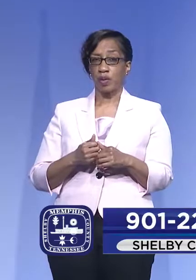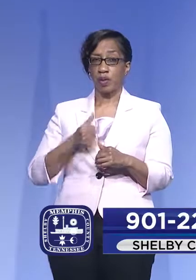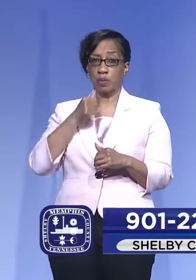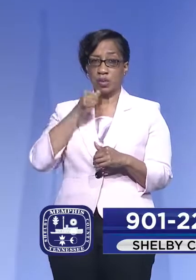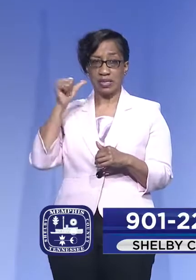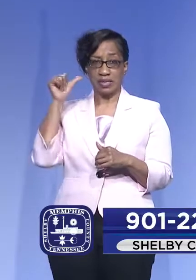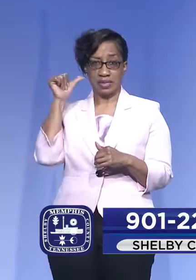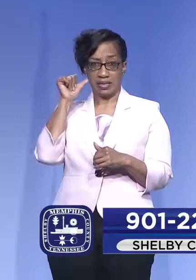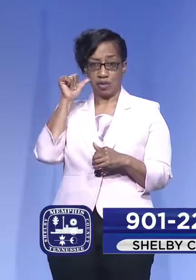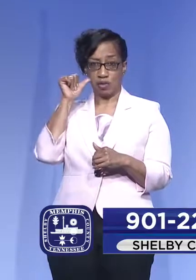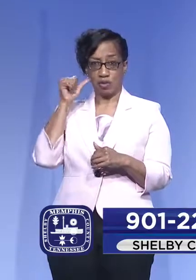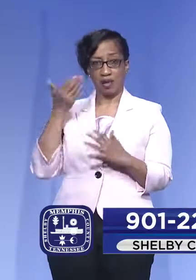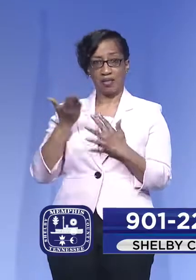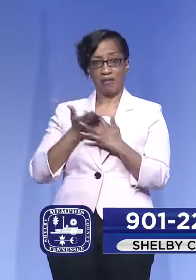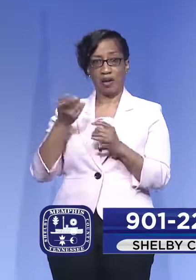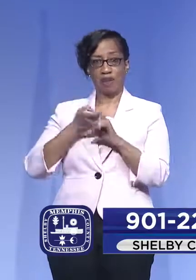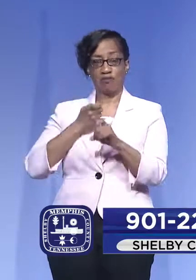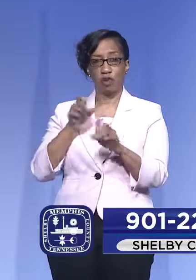yesterday from the state,